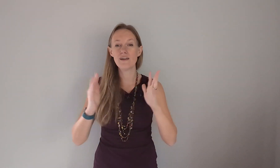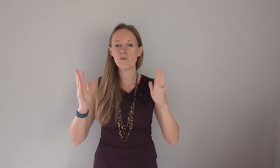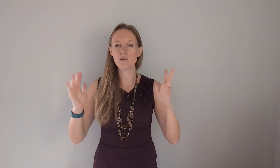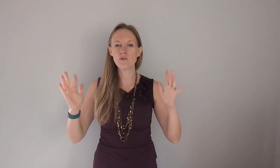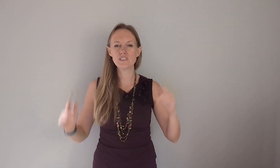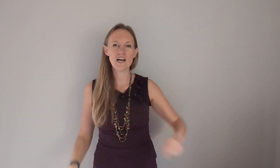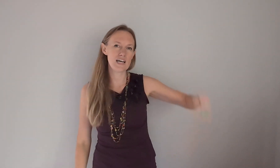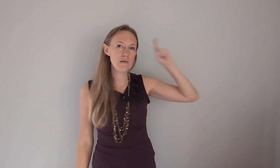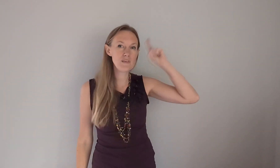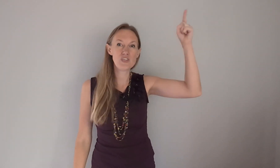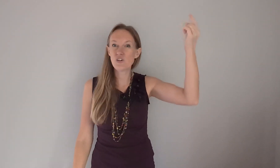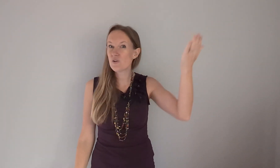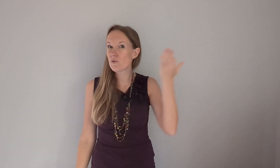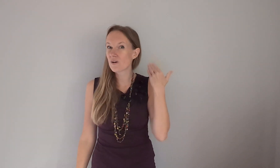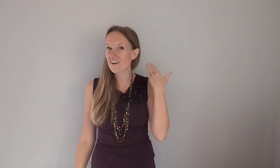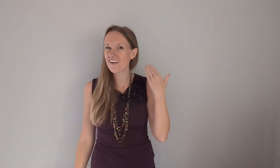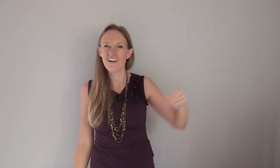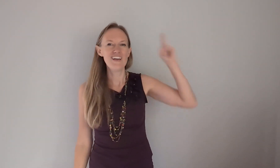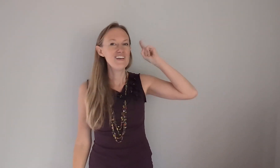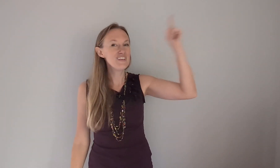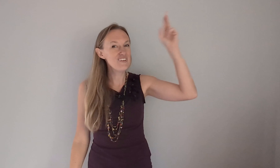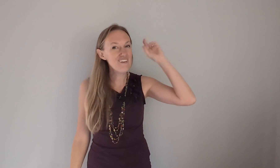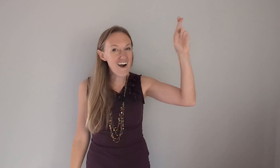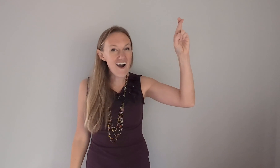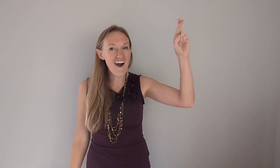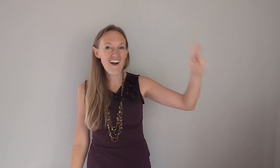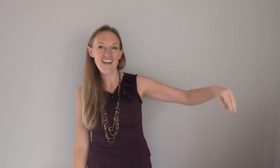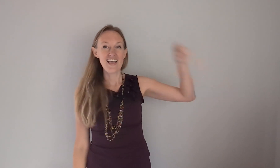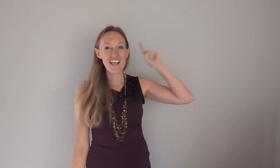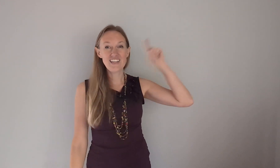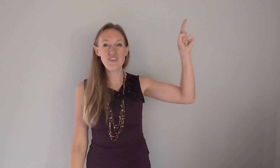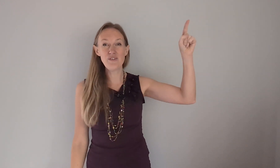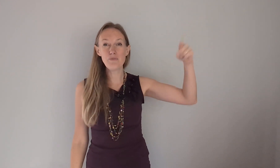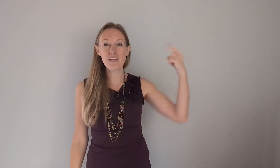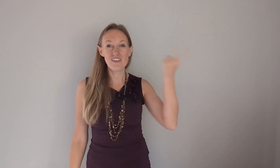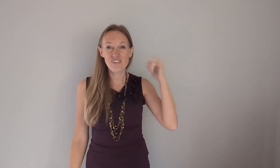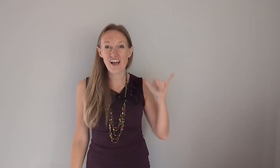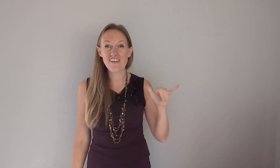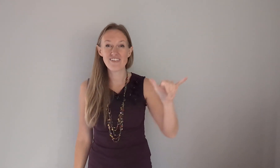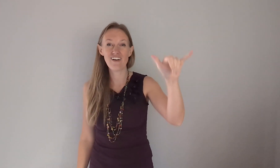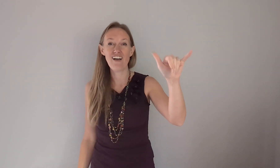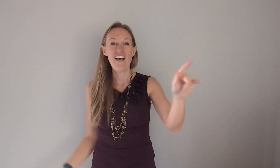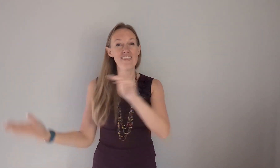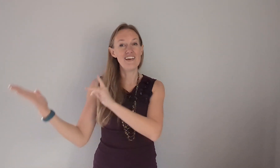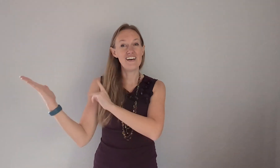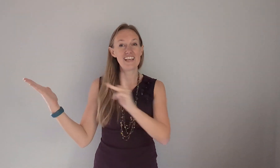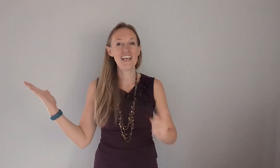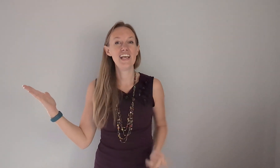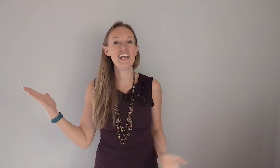splendor. One more time. You were, you are, and you'll be forever, the